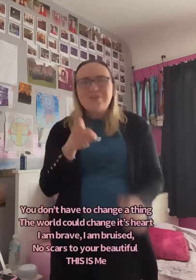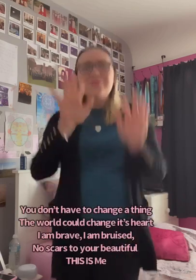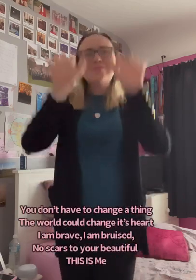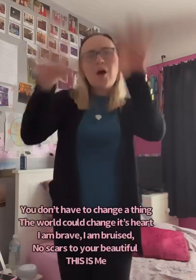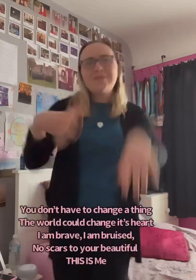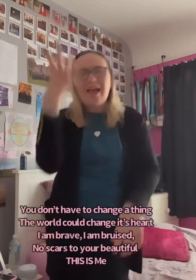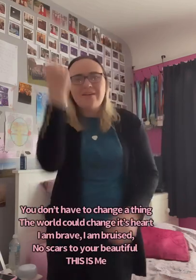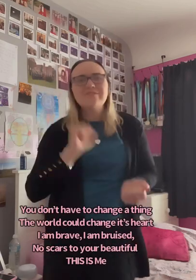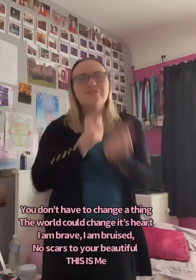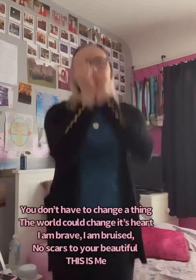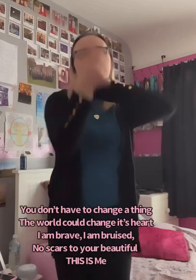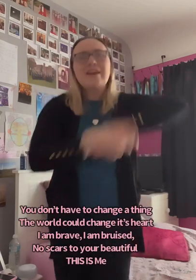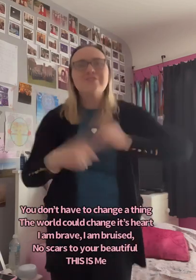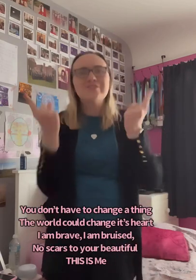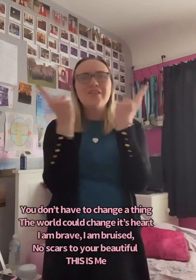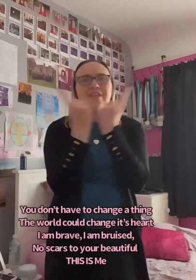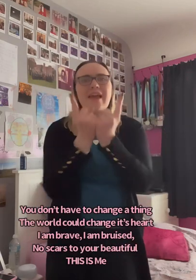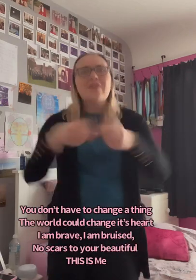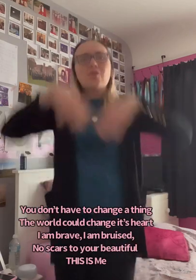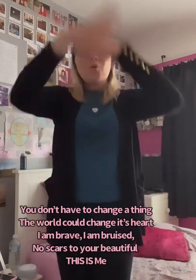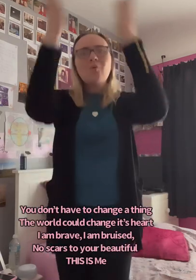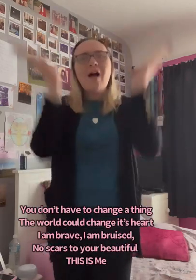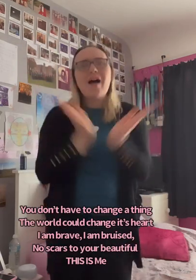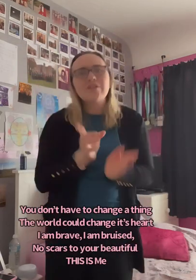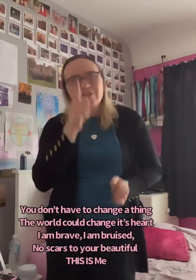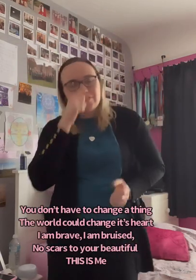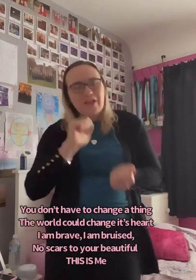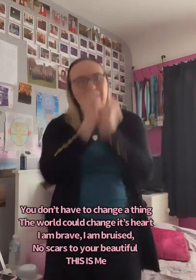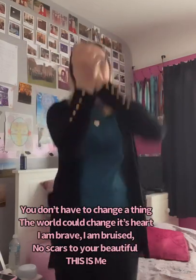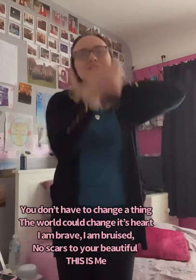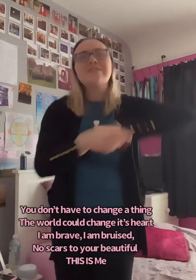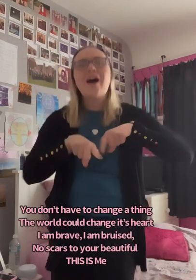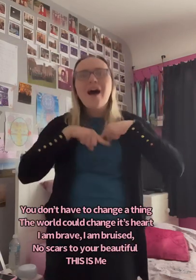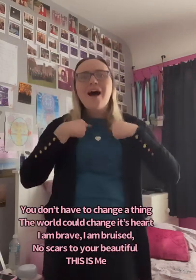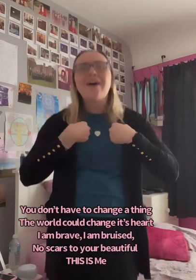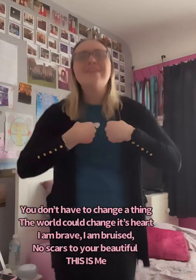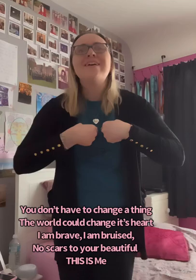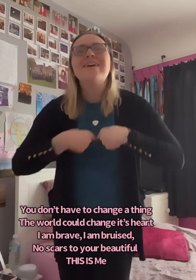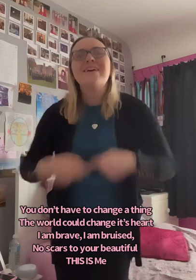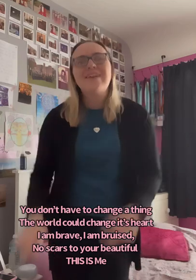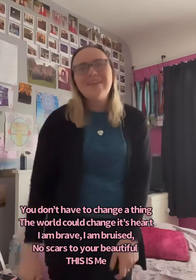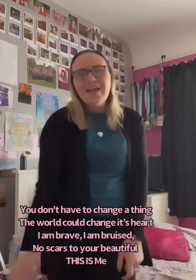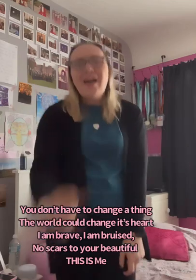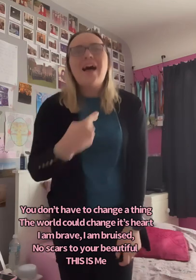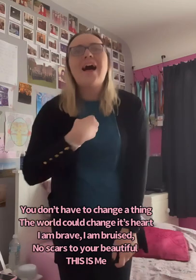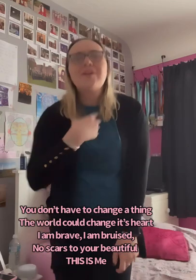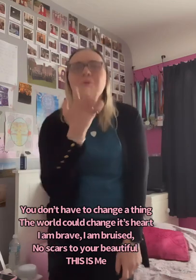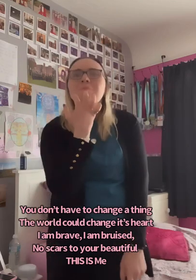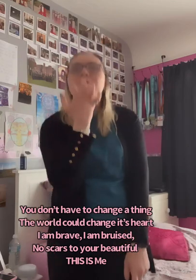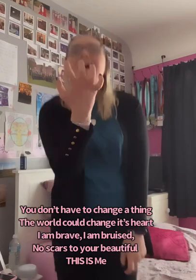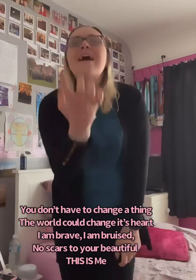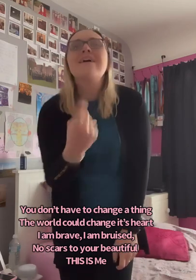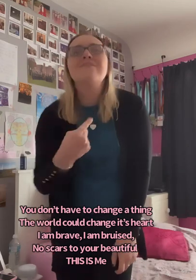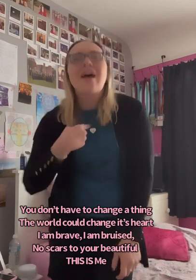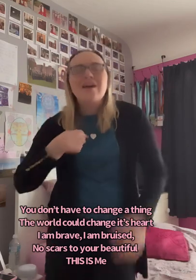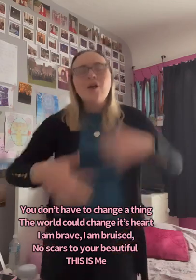You don't have to change a thing, the world could change its heart. I am brave, I